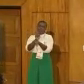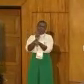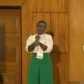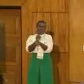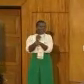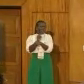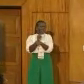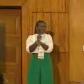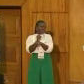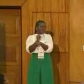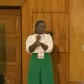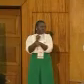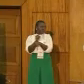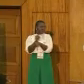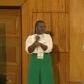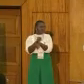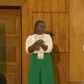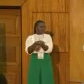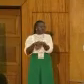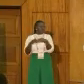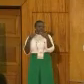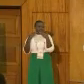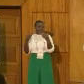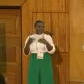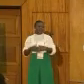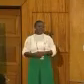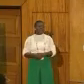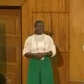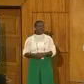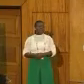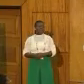responses. Thank you.